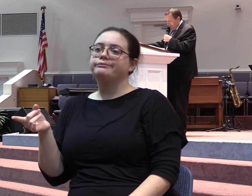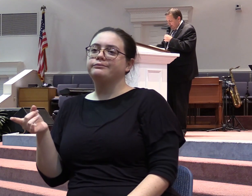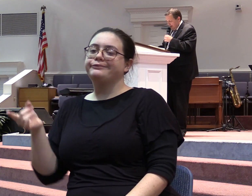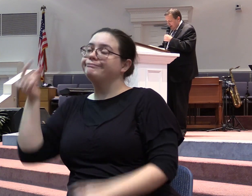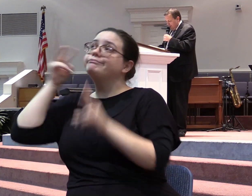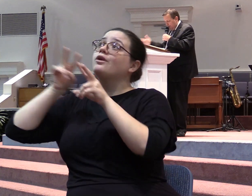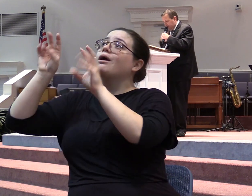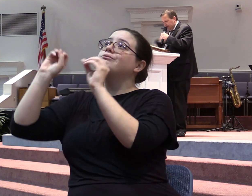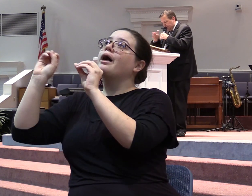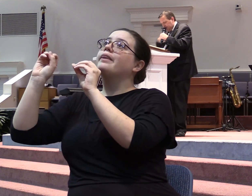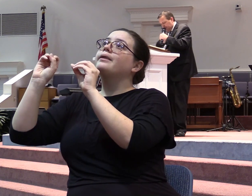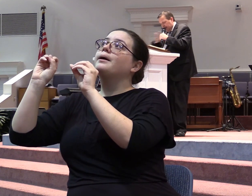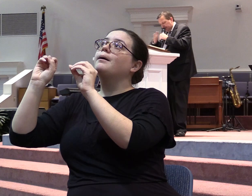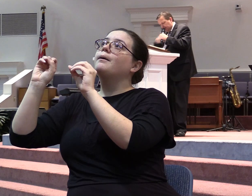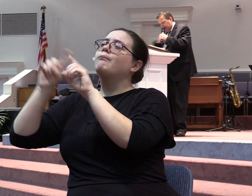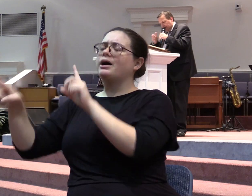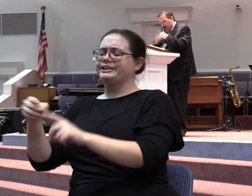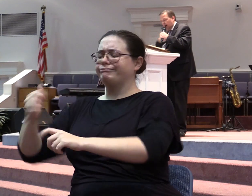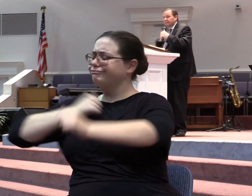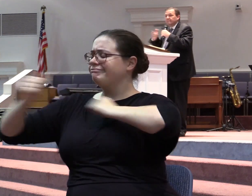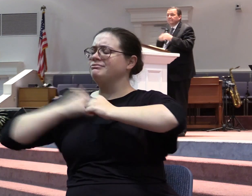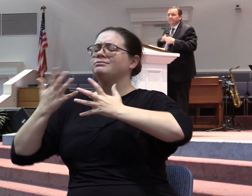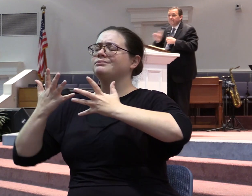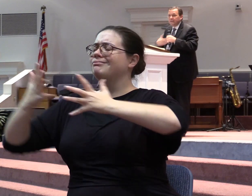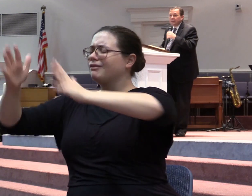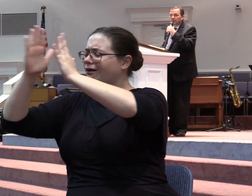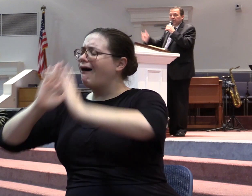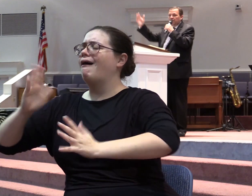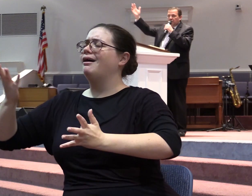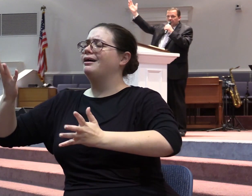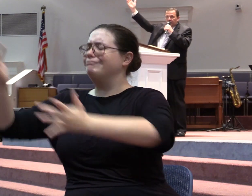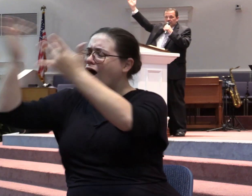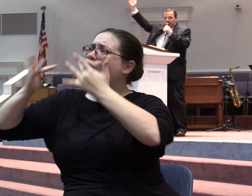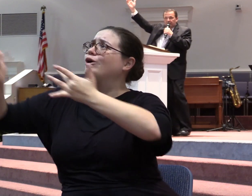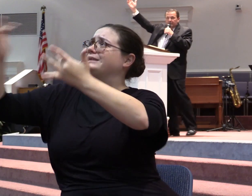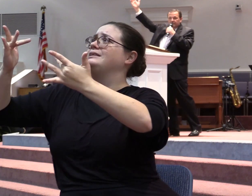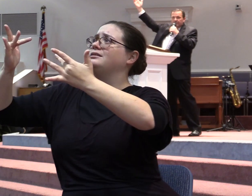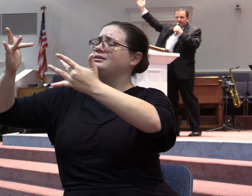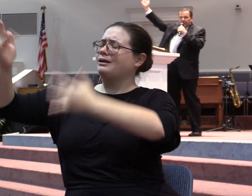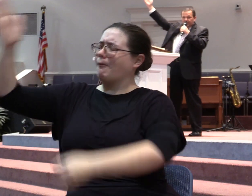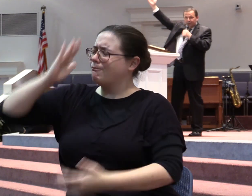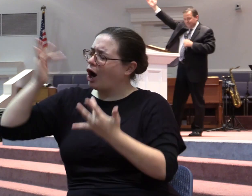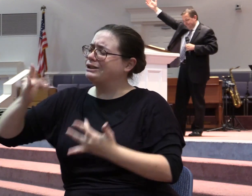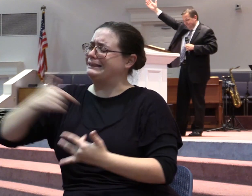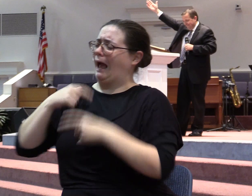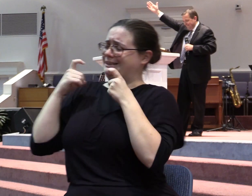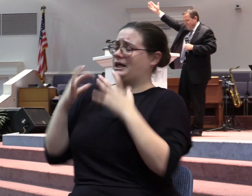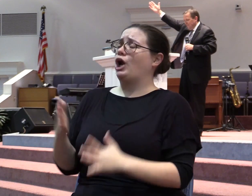into heaven, but beat his chest, saying, God, be merciful to me, a